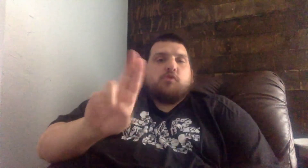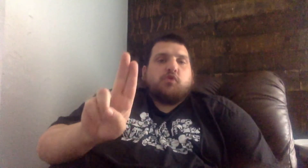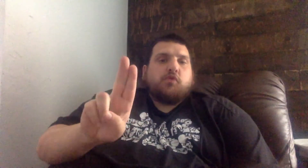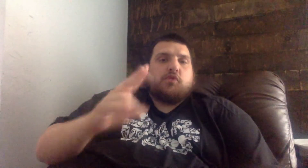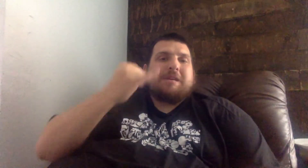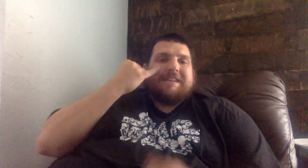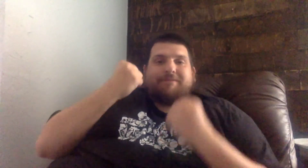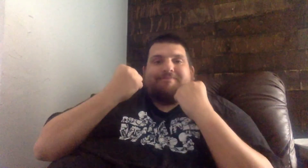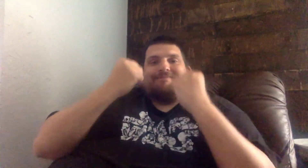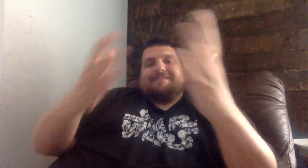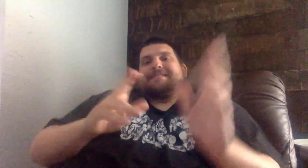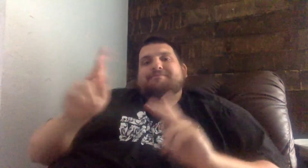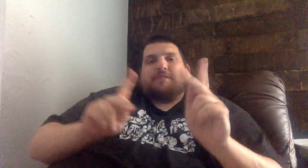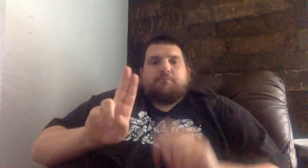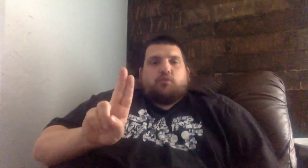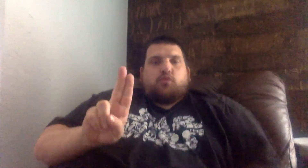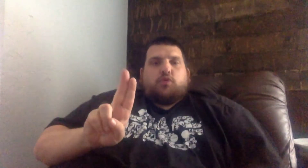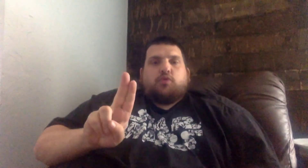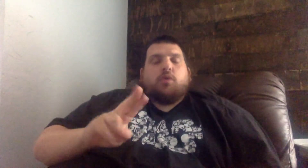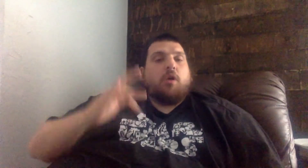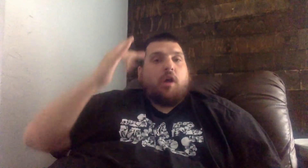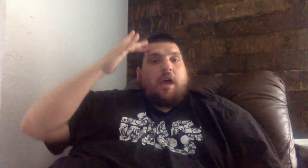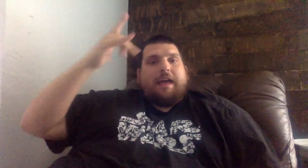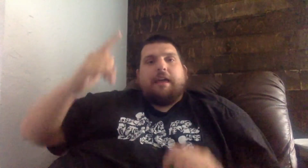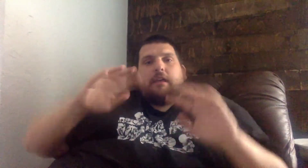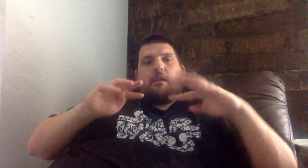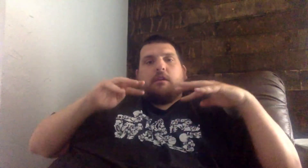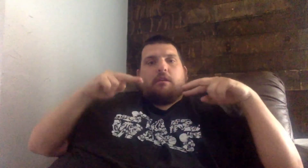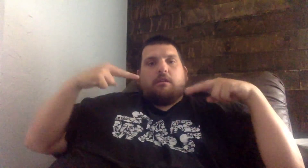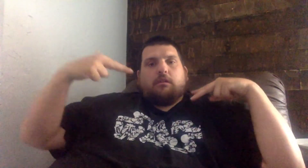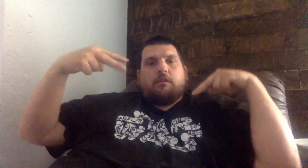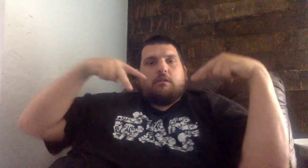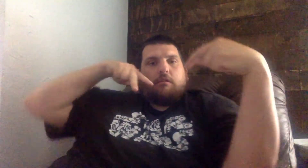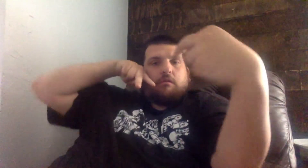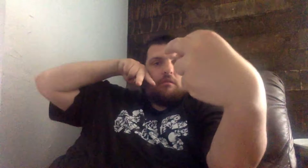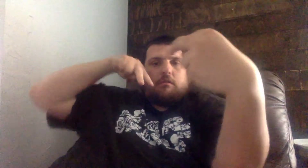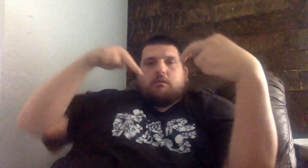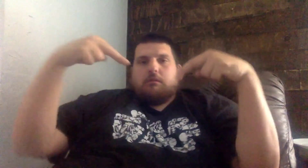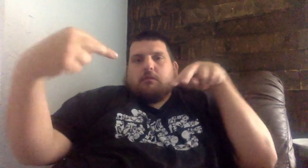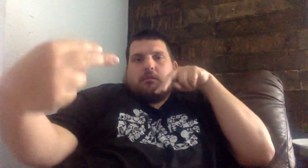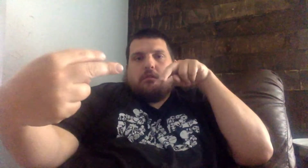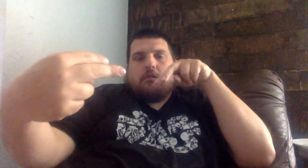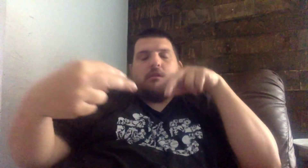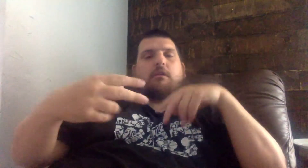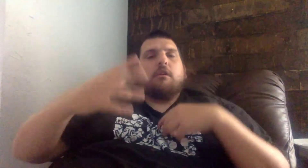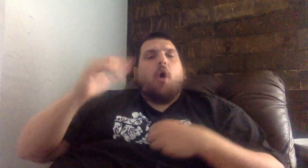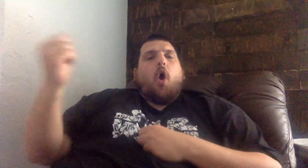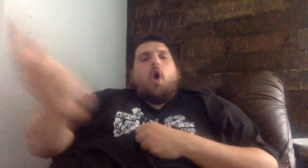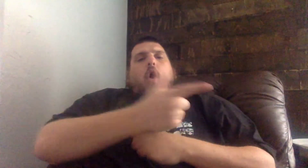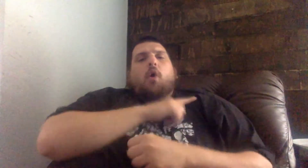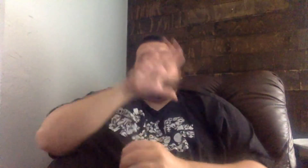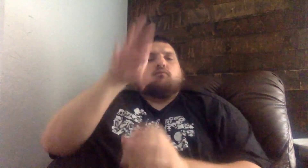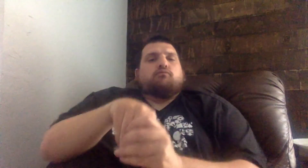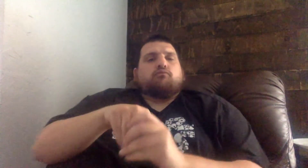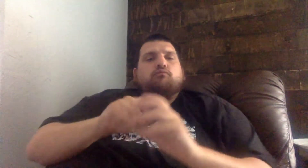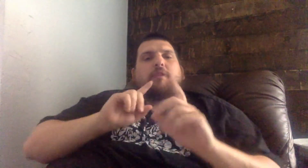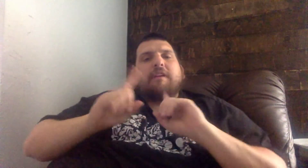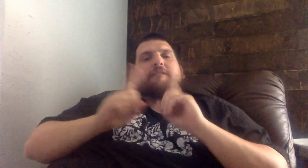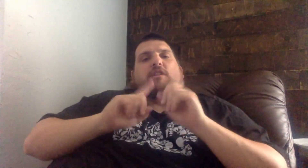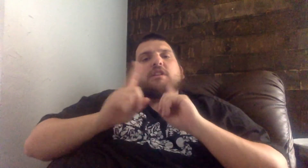circular table or a C or a U if it's a large gathering so that everybody can see each other and